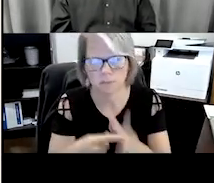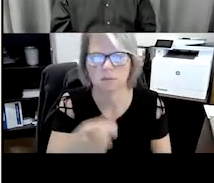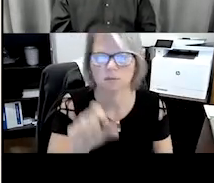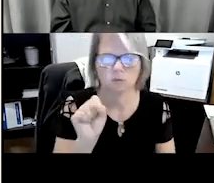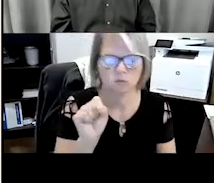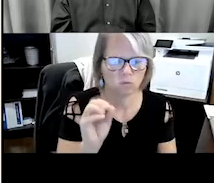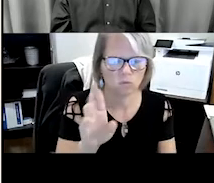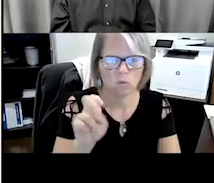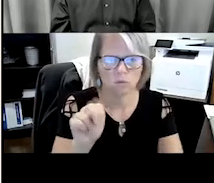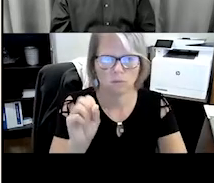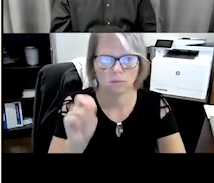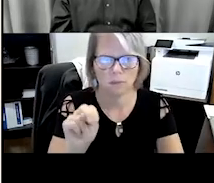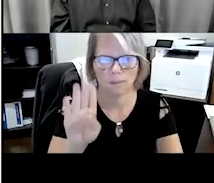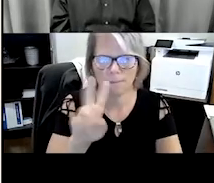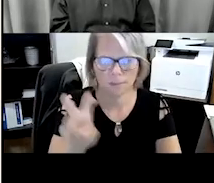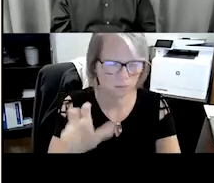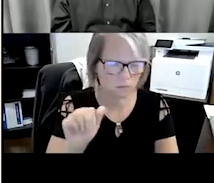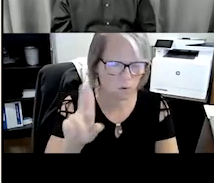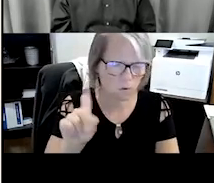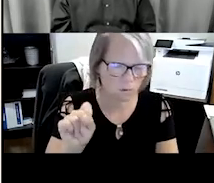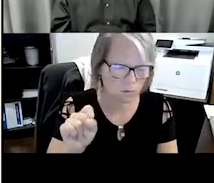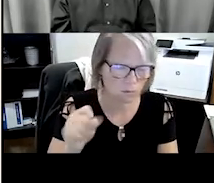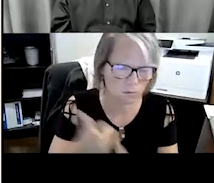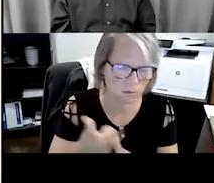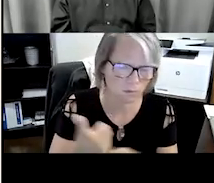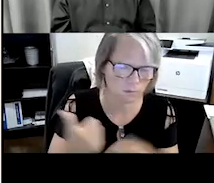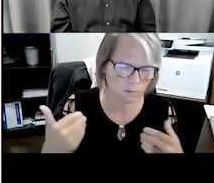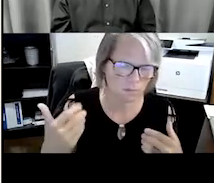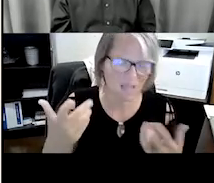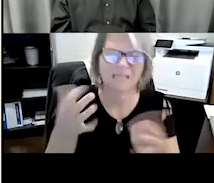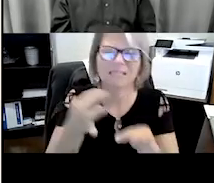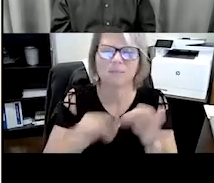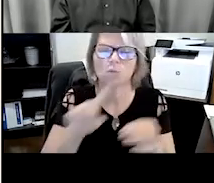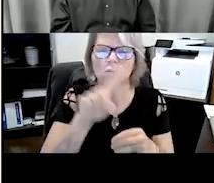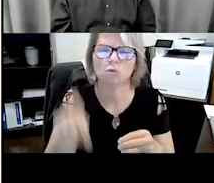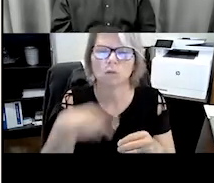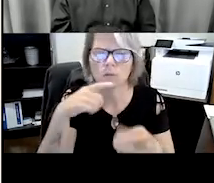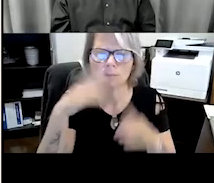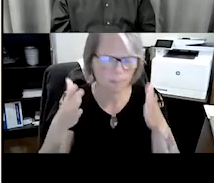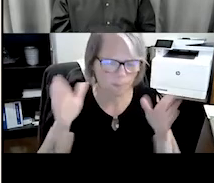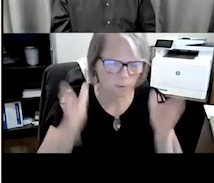And these aren't a ton, but these are a few. Sorensen Buzz Cards.